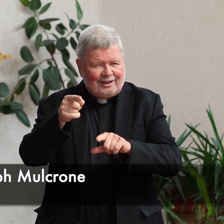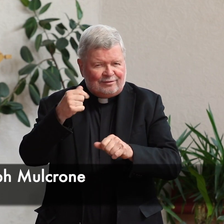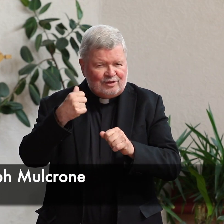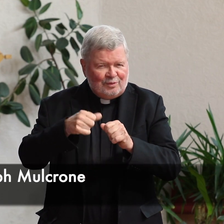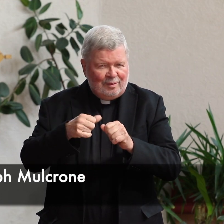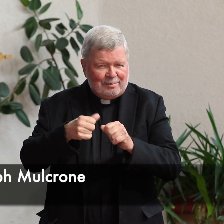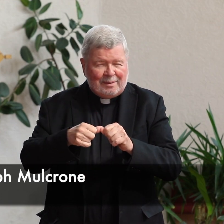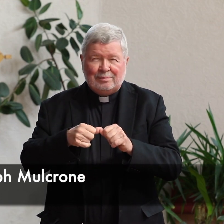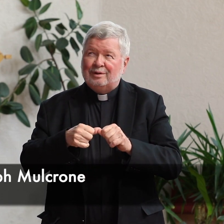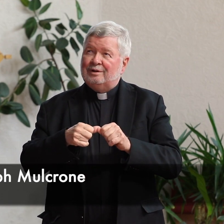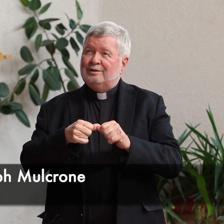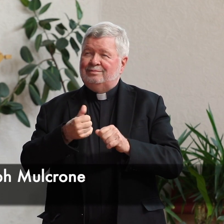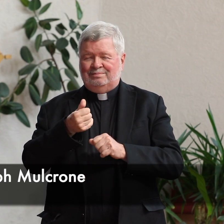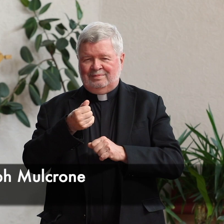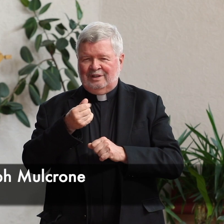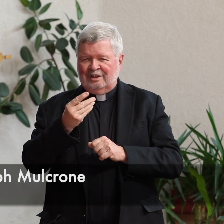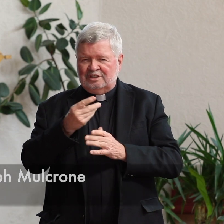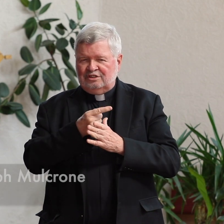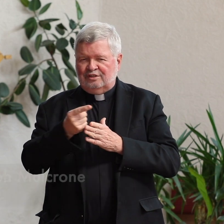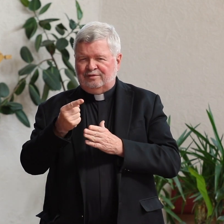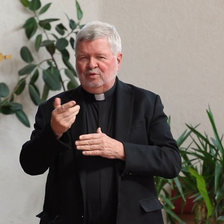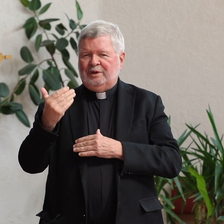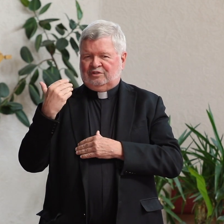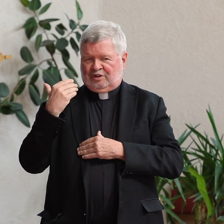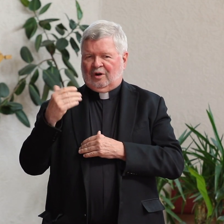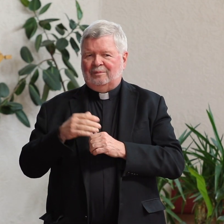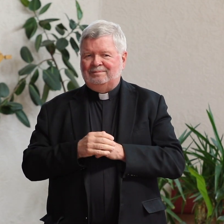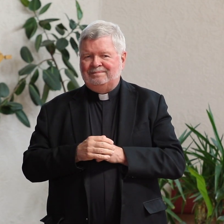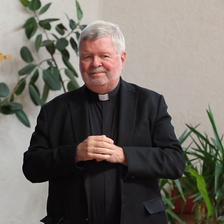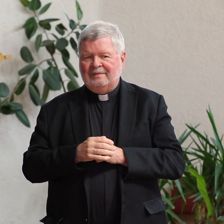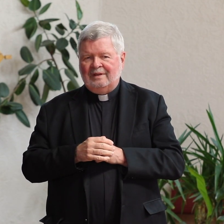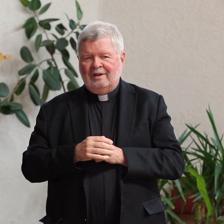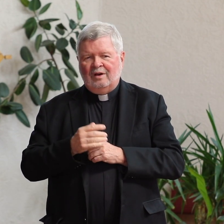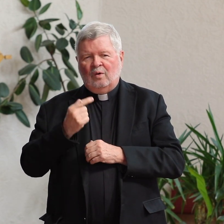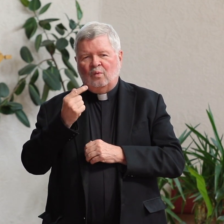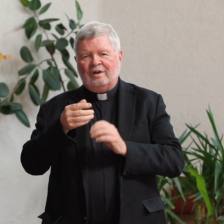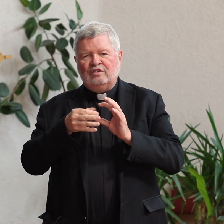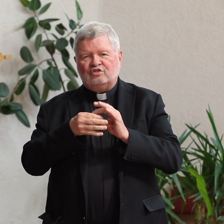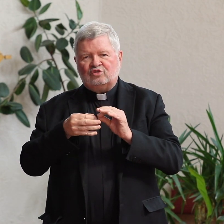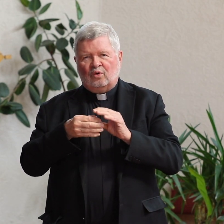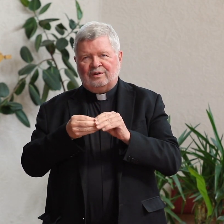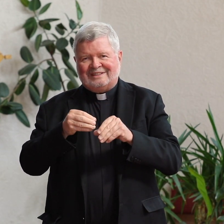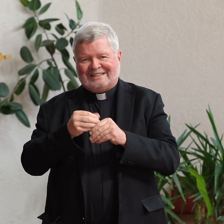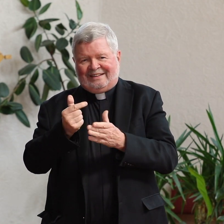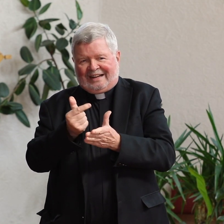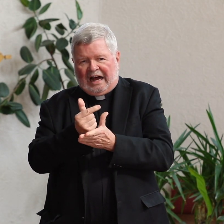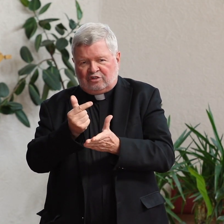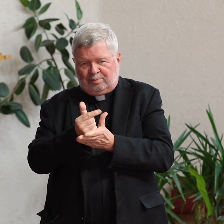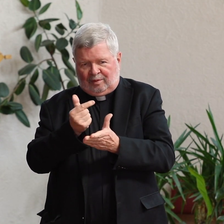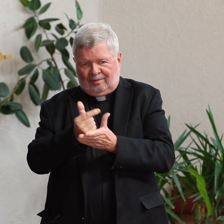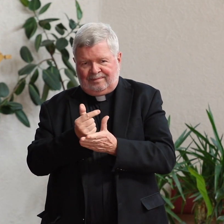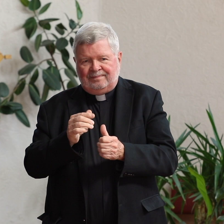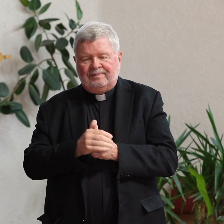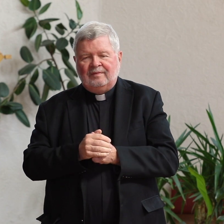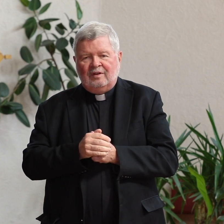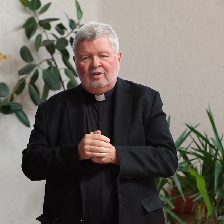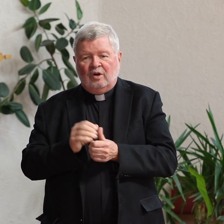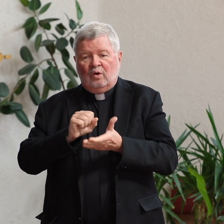If you remember just a few weeks ago, one of the stories in the gospel